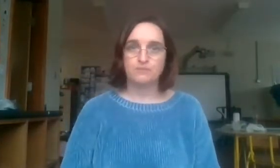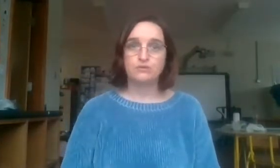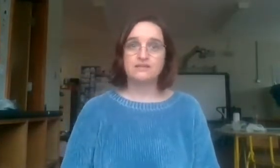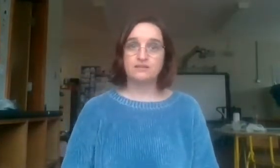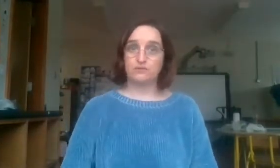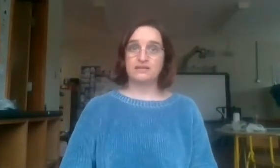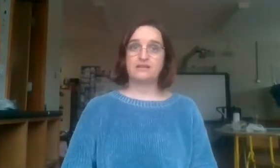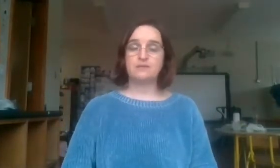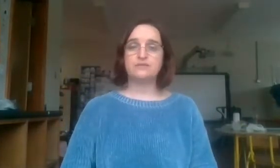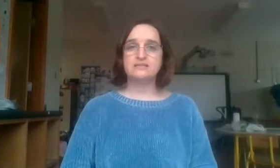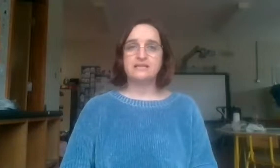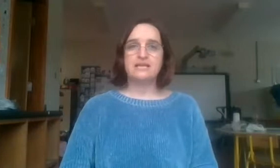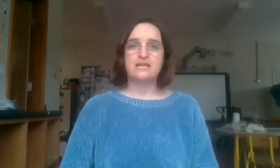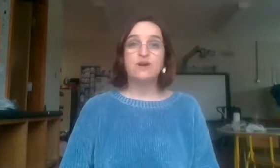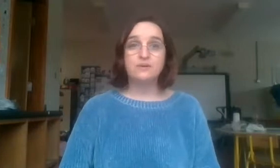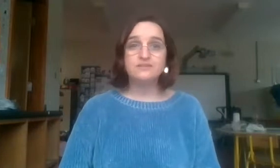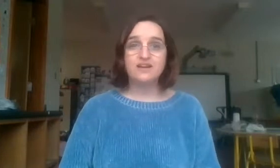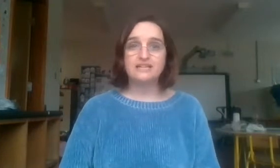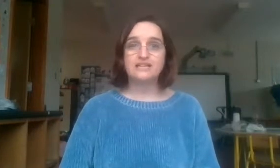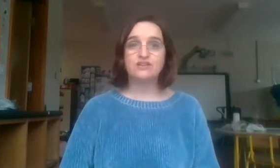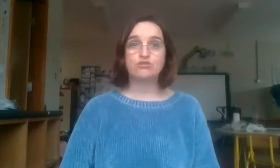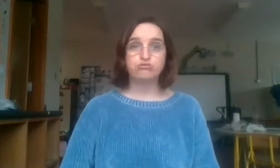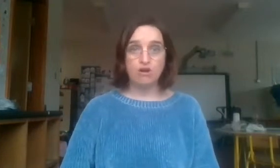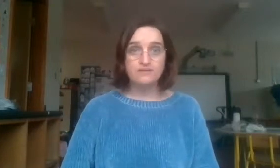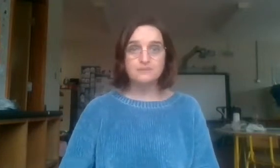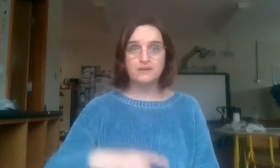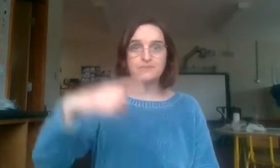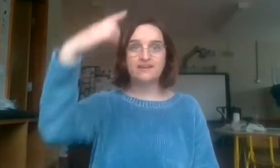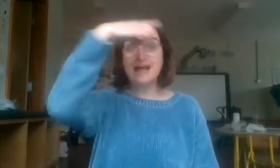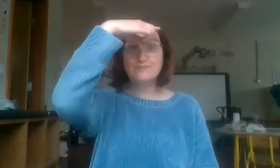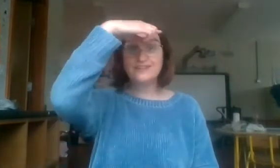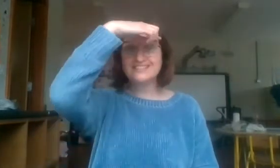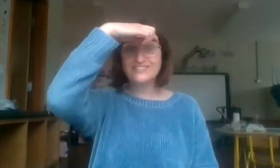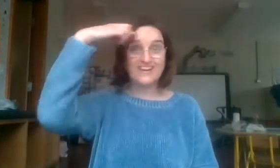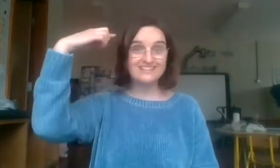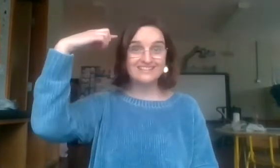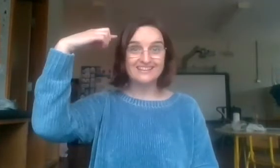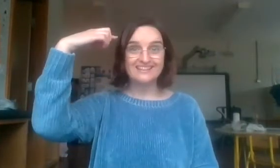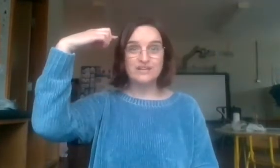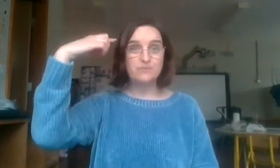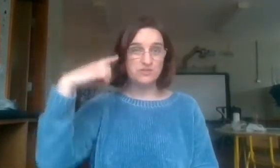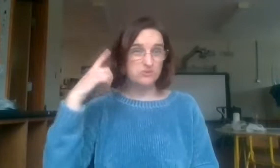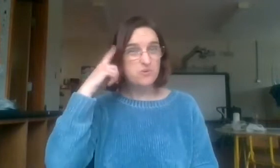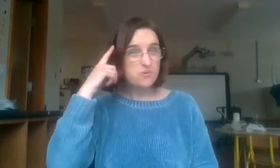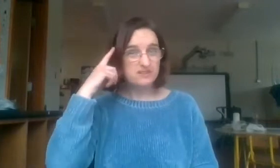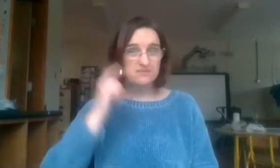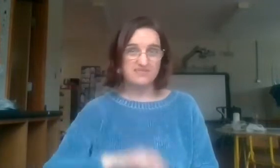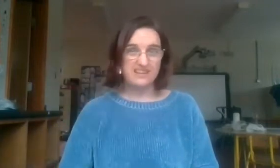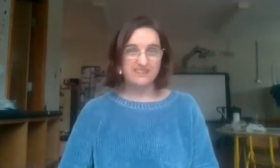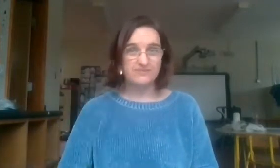going to give you an example of this. If I was signing cross, but I put on a happy face, cross, would you know what I was saying? It